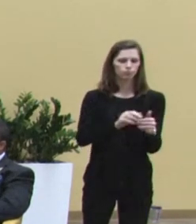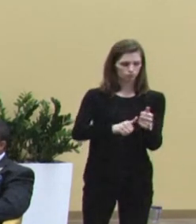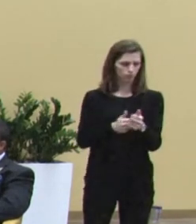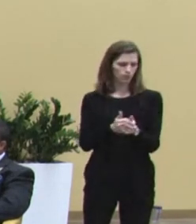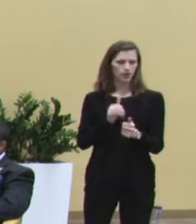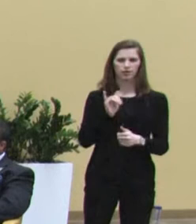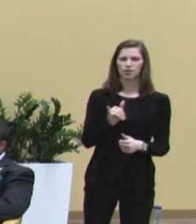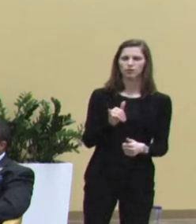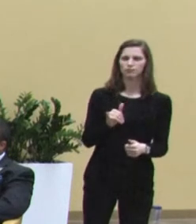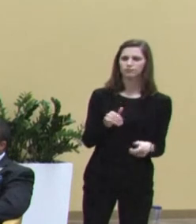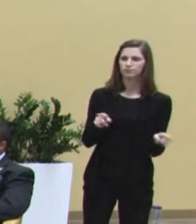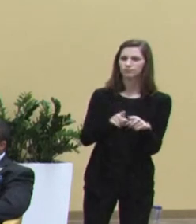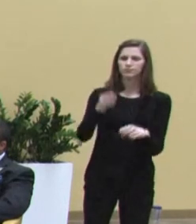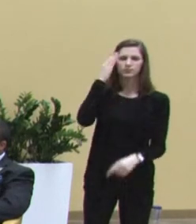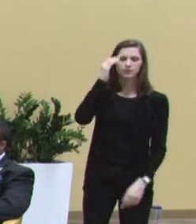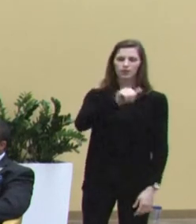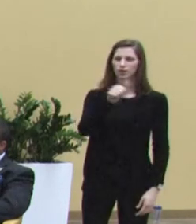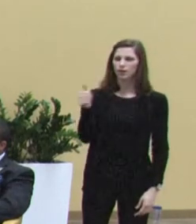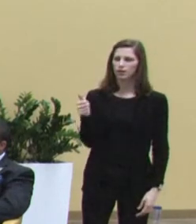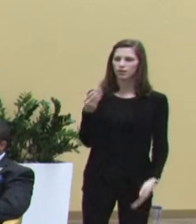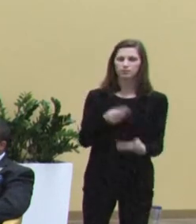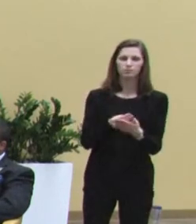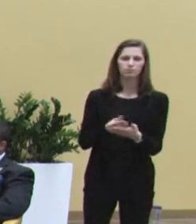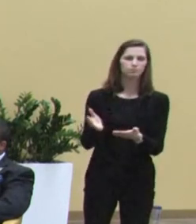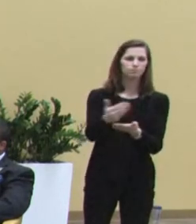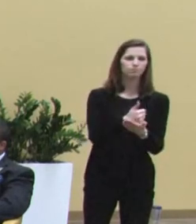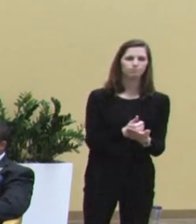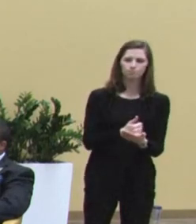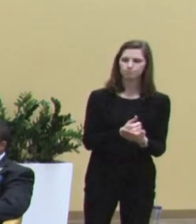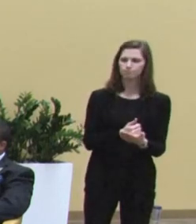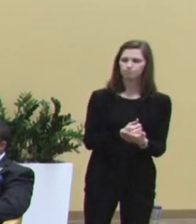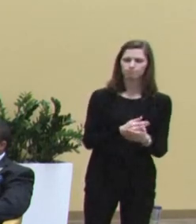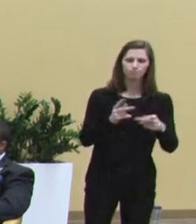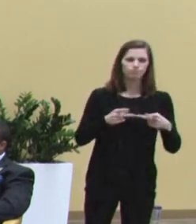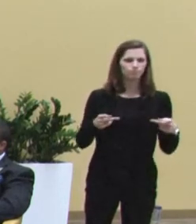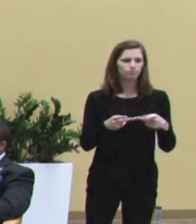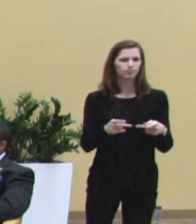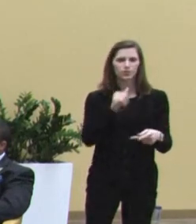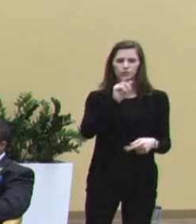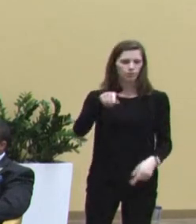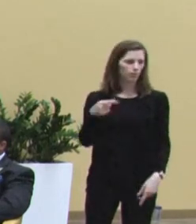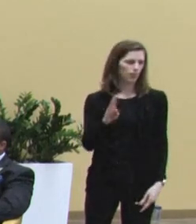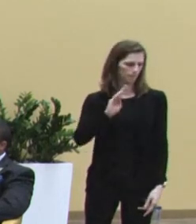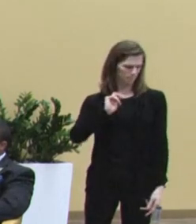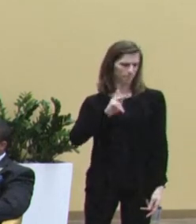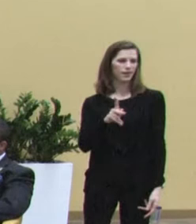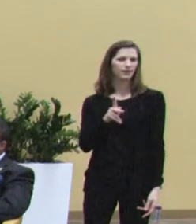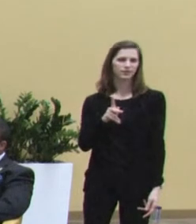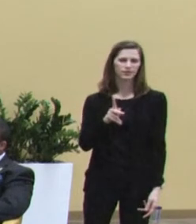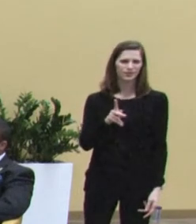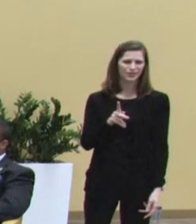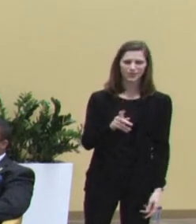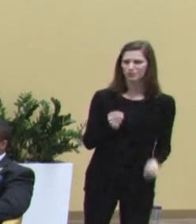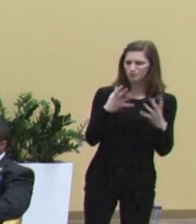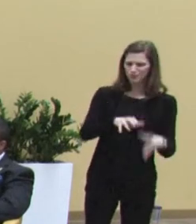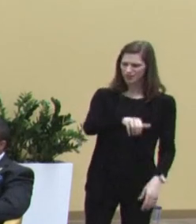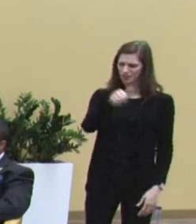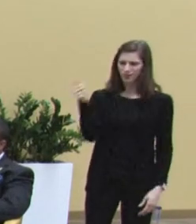funding sources besides your traditional banks that are out there, because there are a lot of other funding